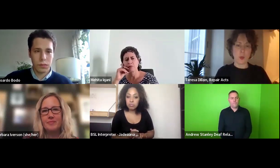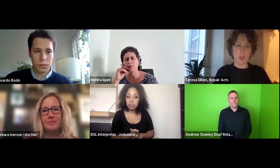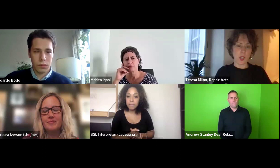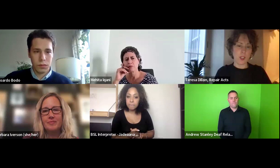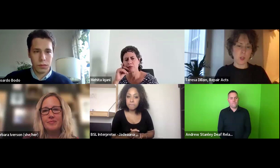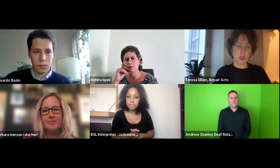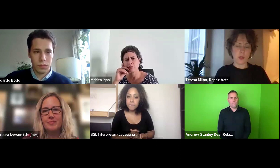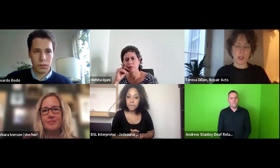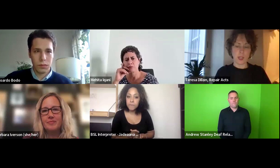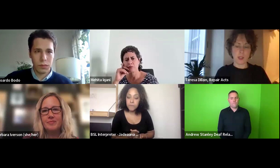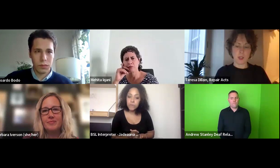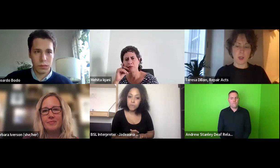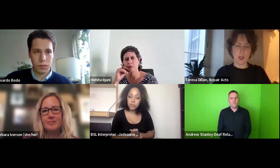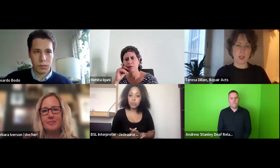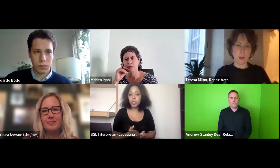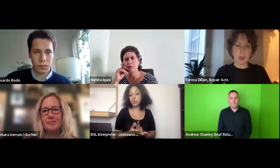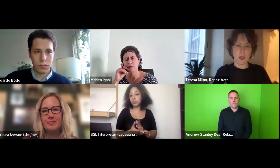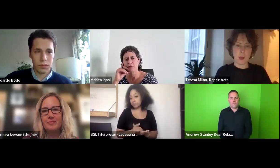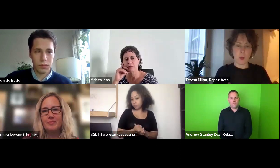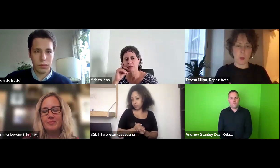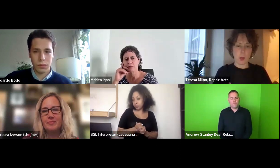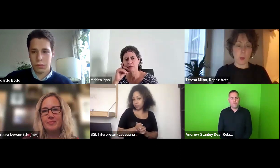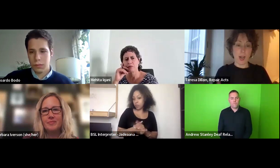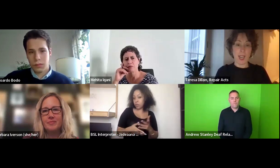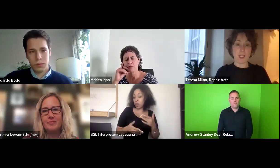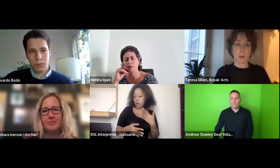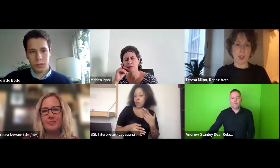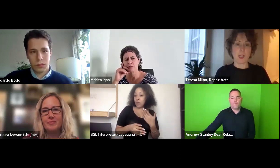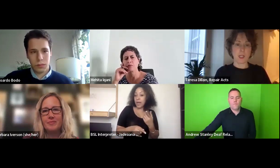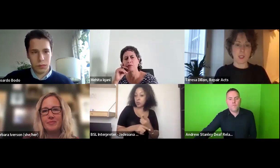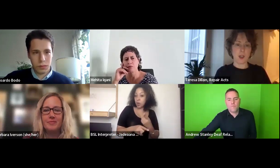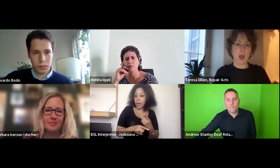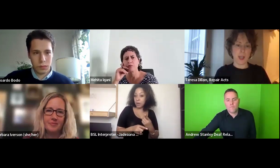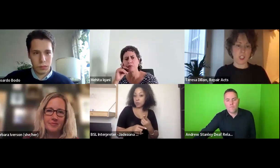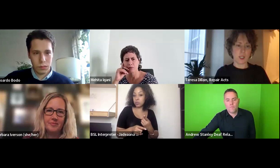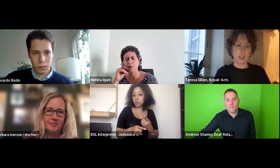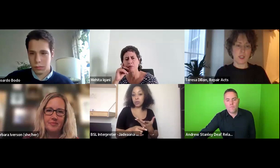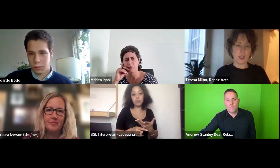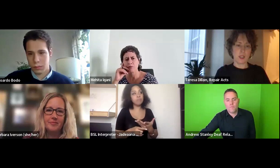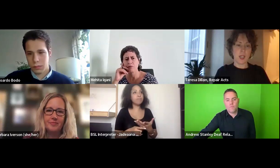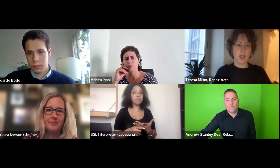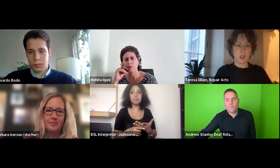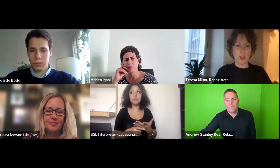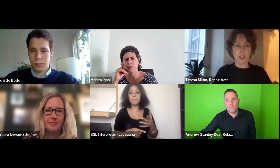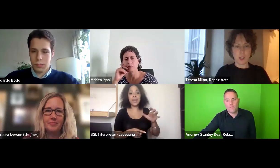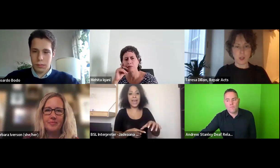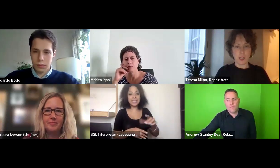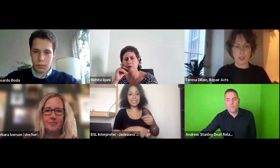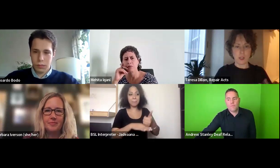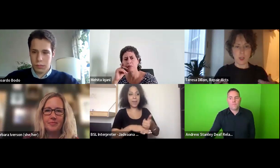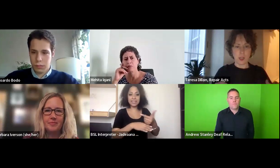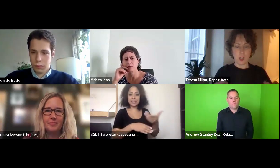know, the work that I sort of, I guess, I speak a lot about what we call place-based, you know, action in a sense. So